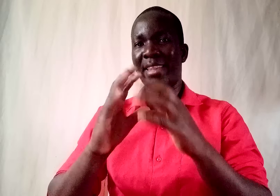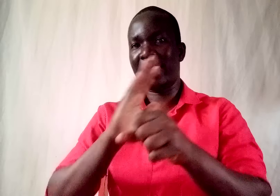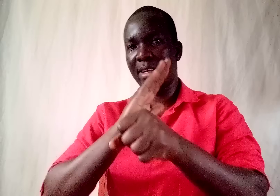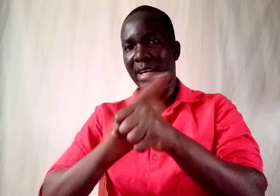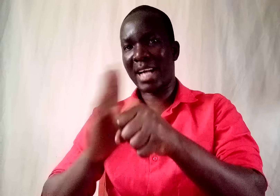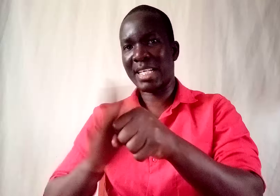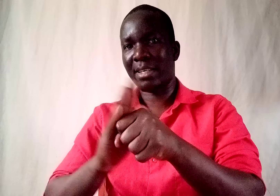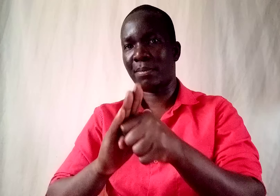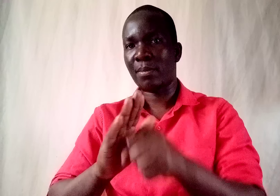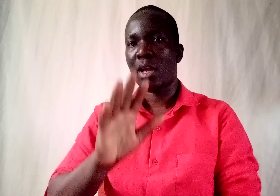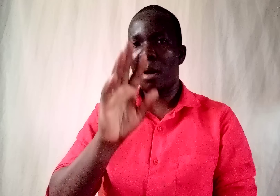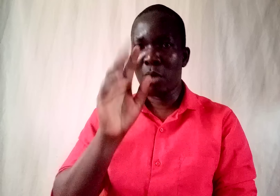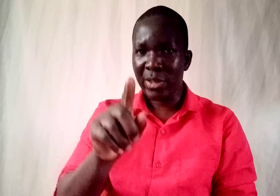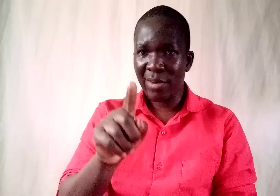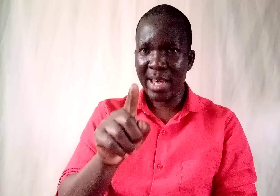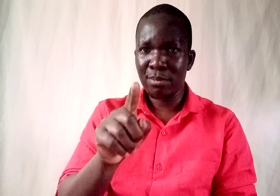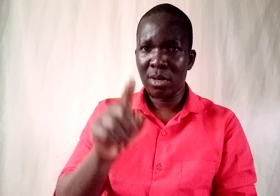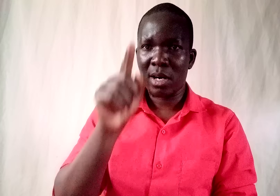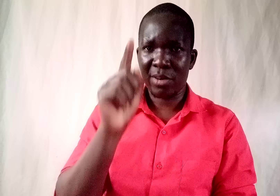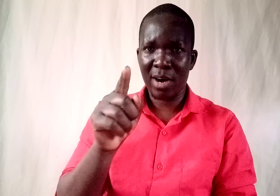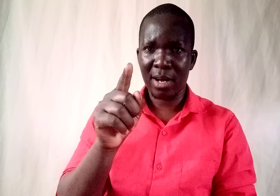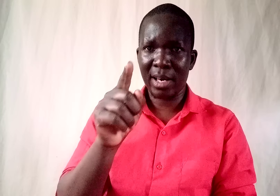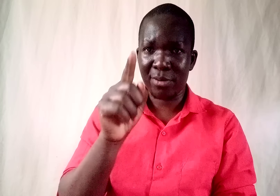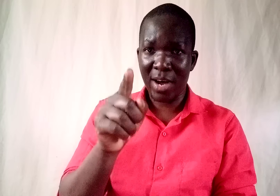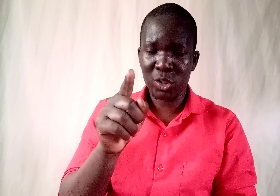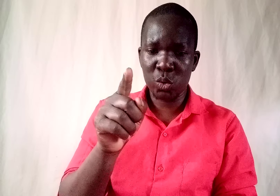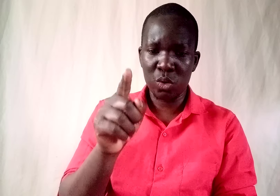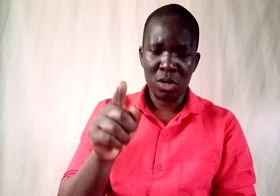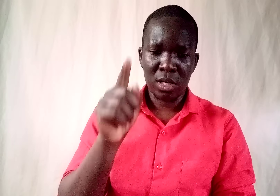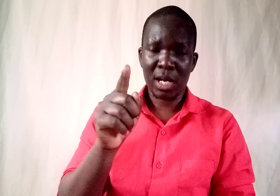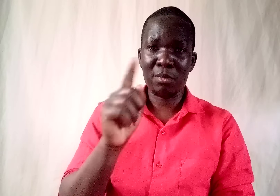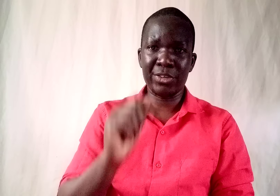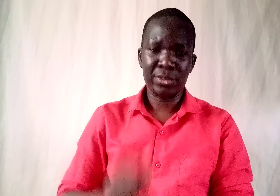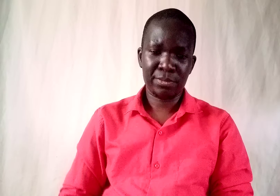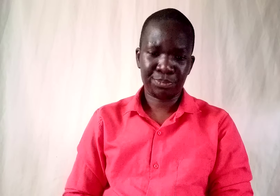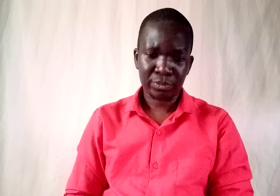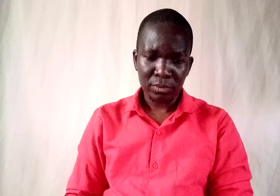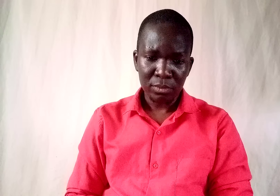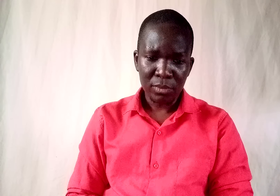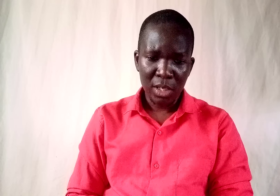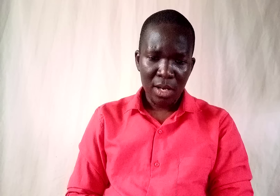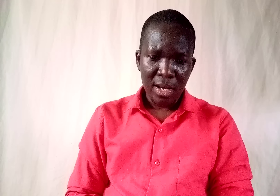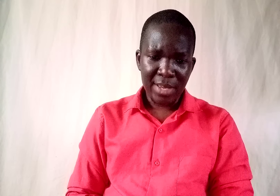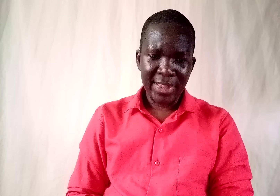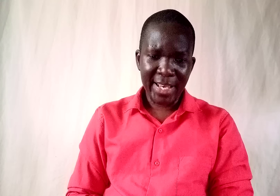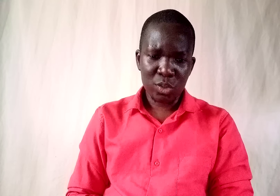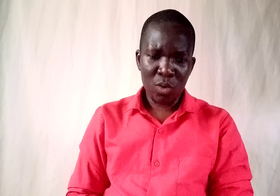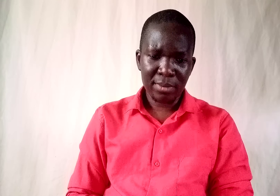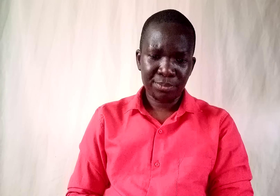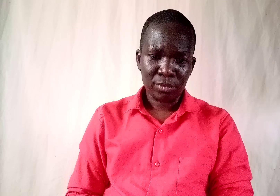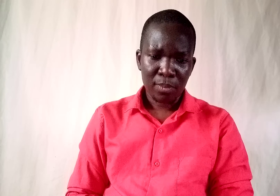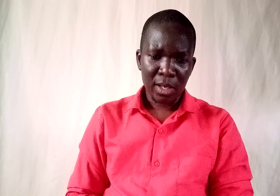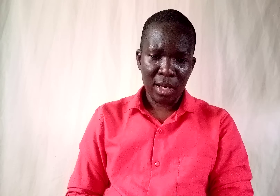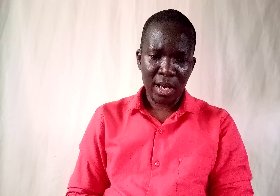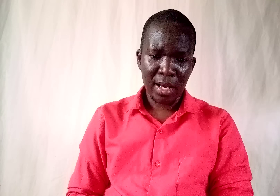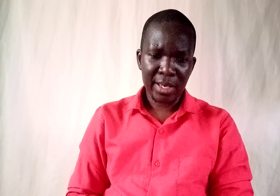then cutting, both of them refers to cabbage. And the next one